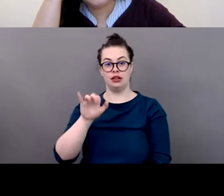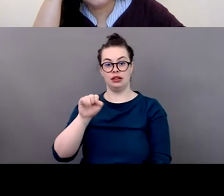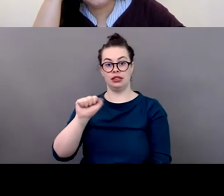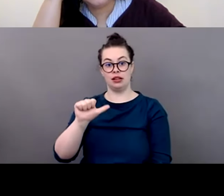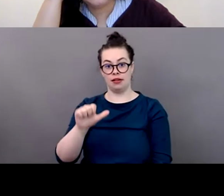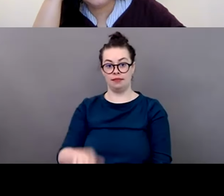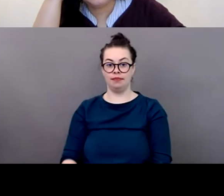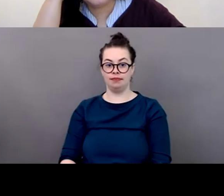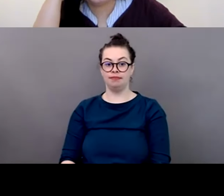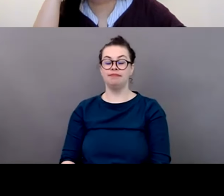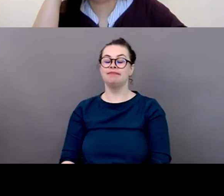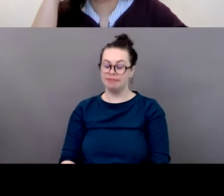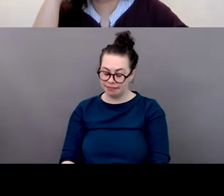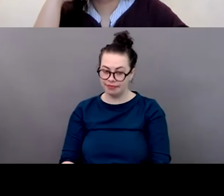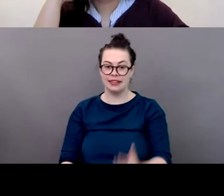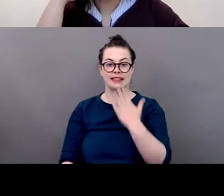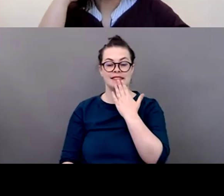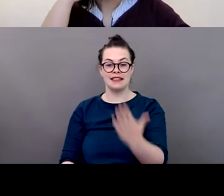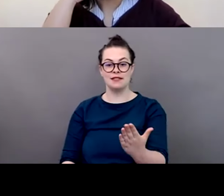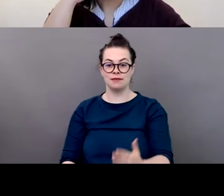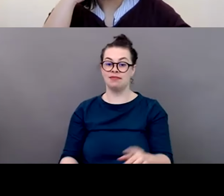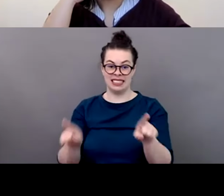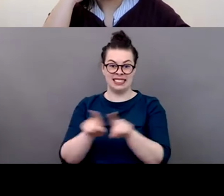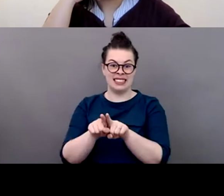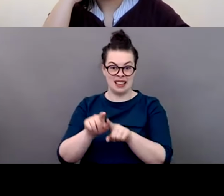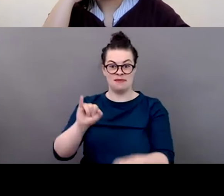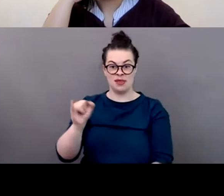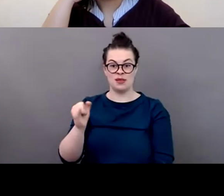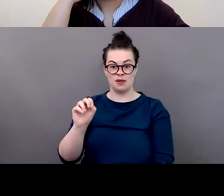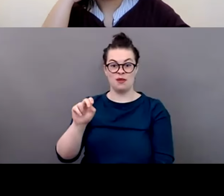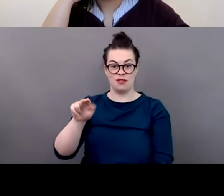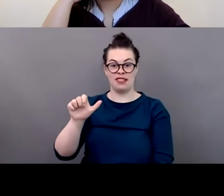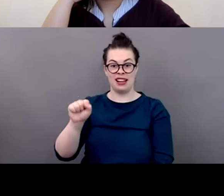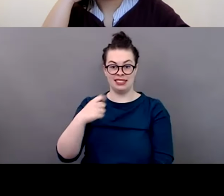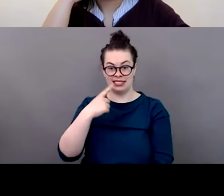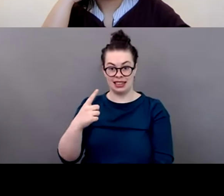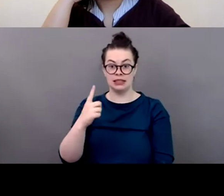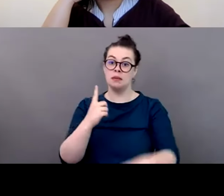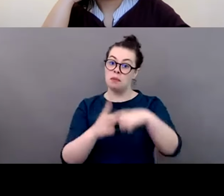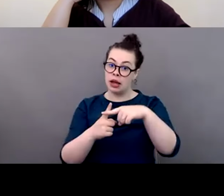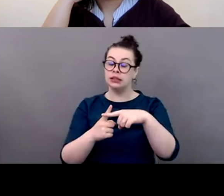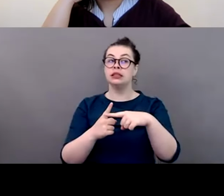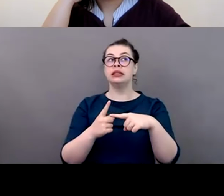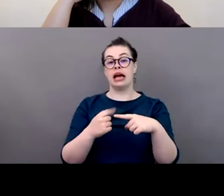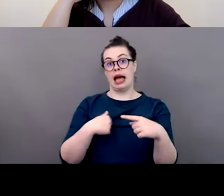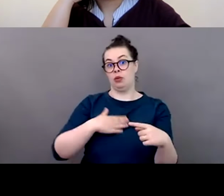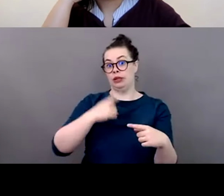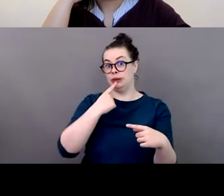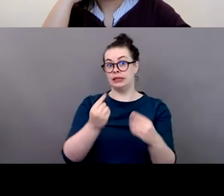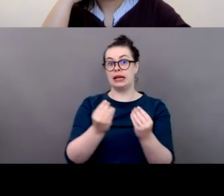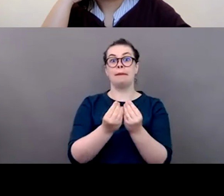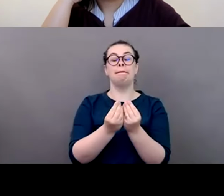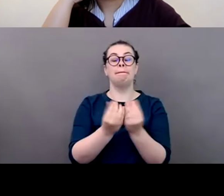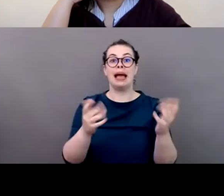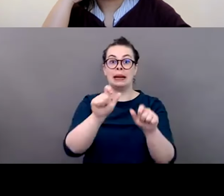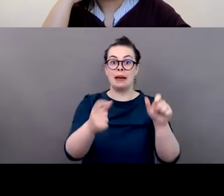Thank you. Yeah, I concur with what Jonas said, but I also want to say that I'm often asked to say which country is the best or